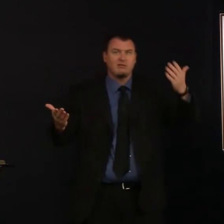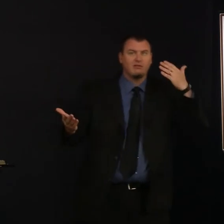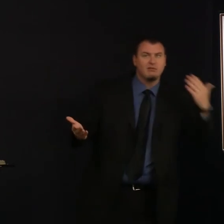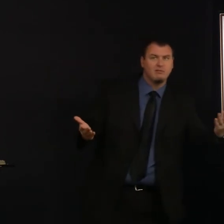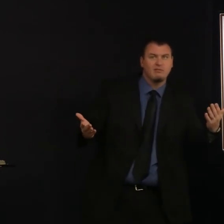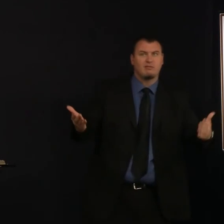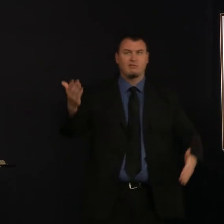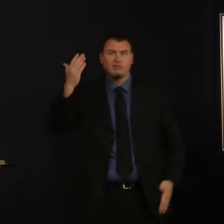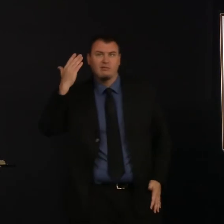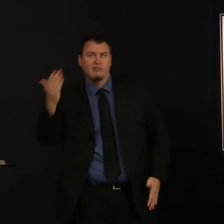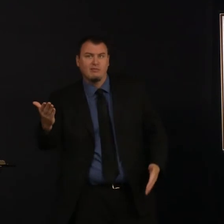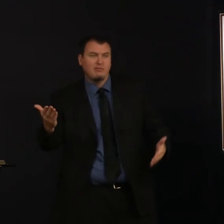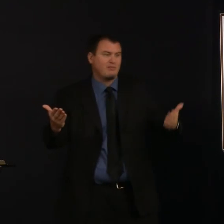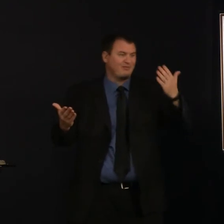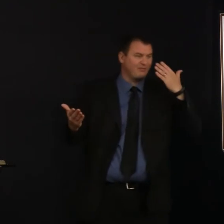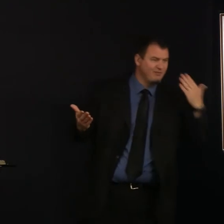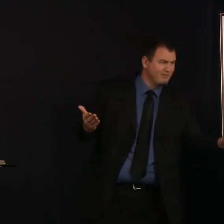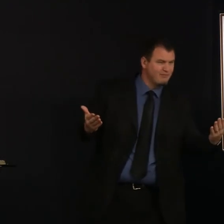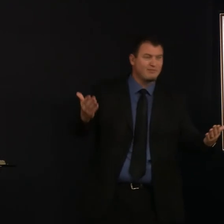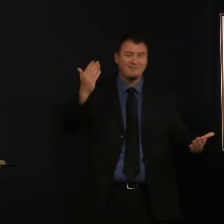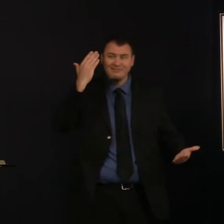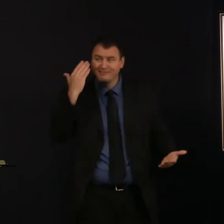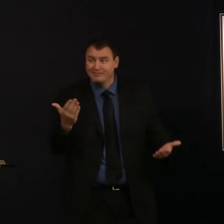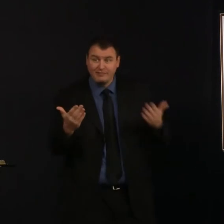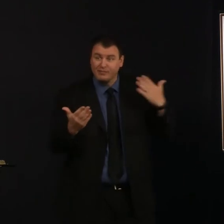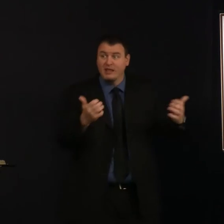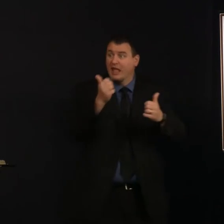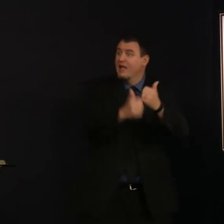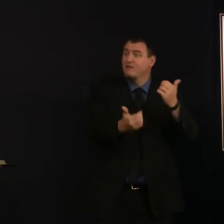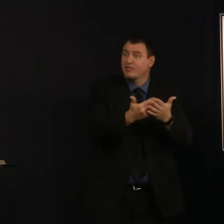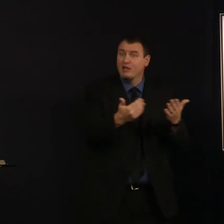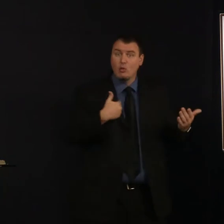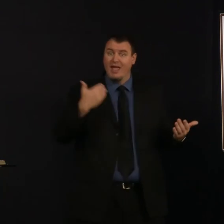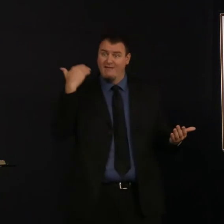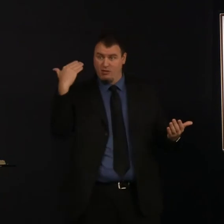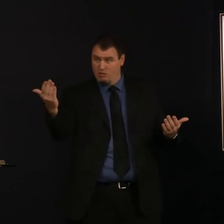comparing old with new, good with bad.